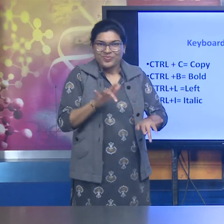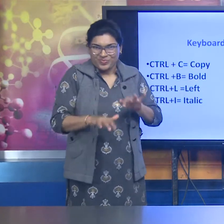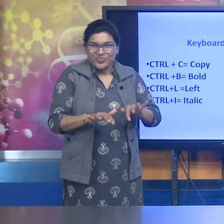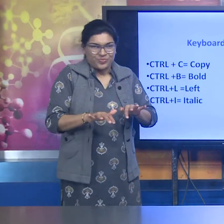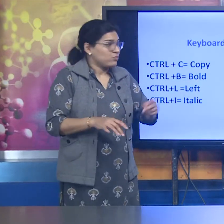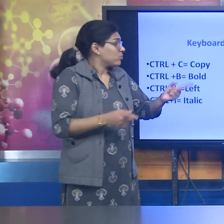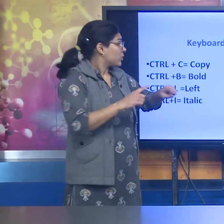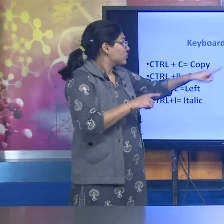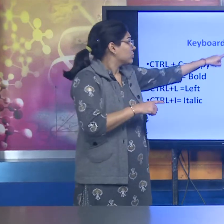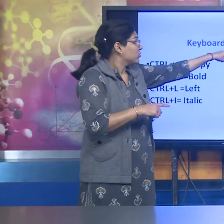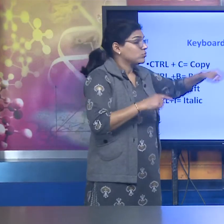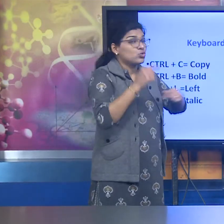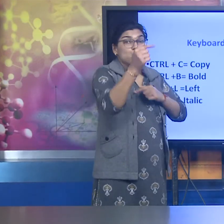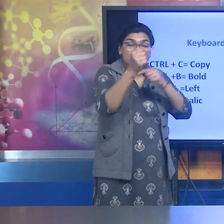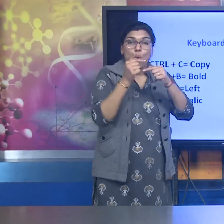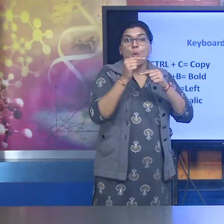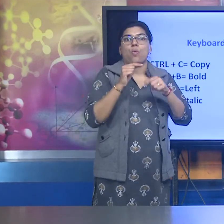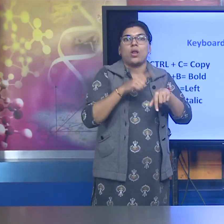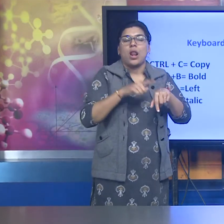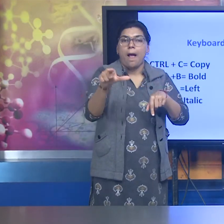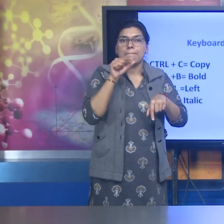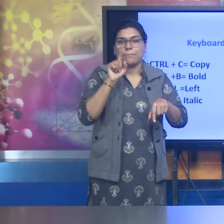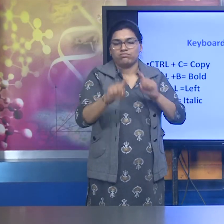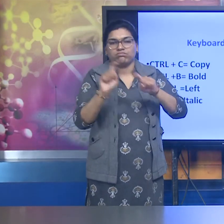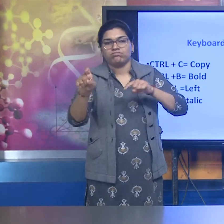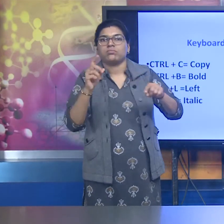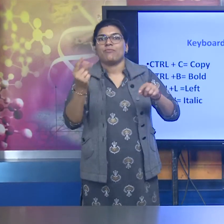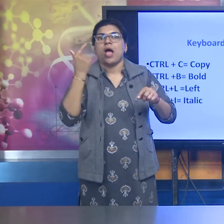keyboard. Let's read that.